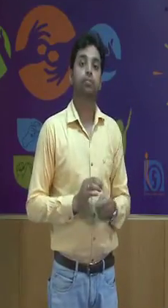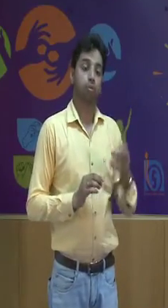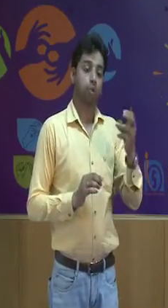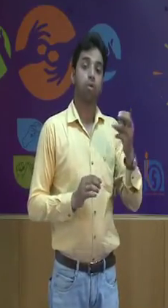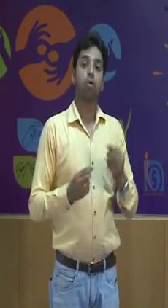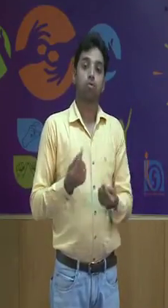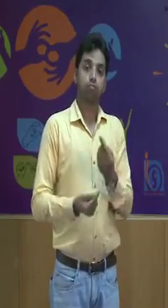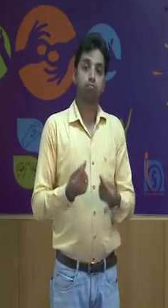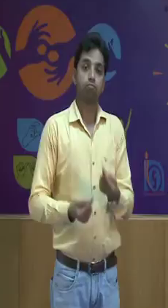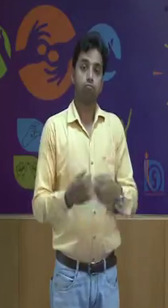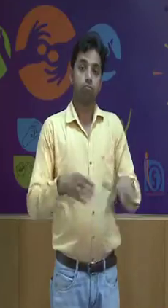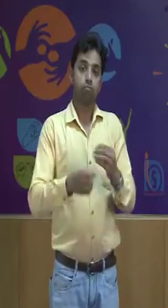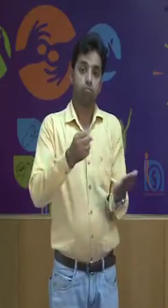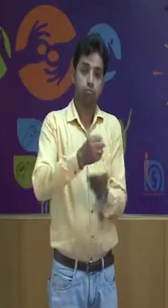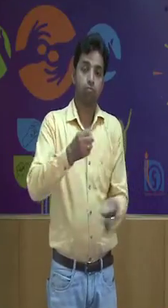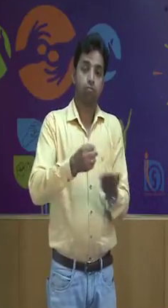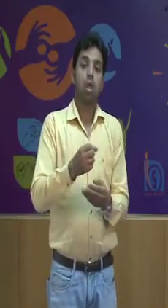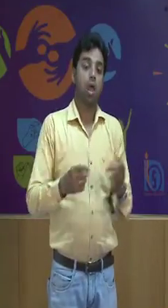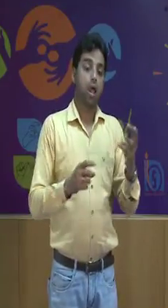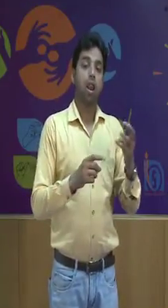Vaishya and Shudra,